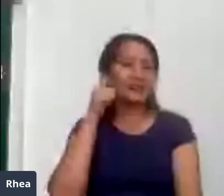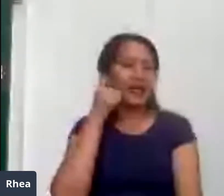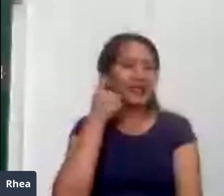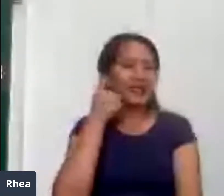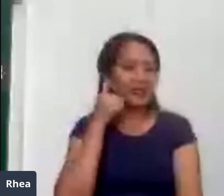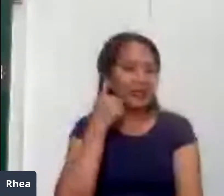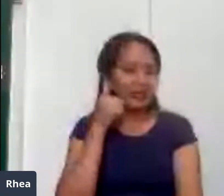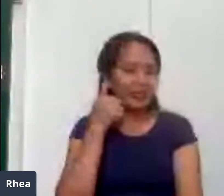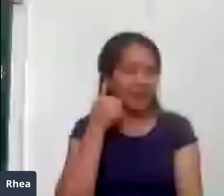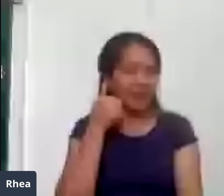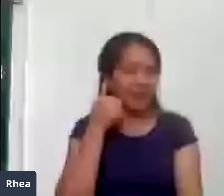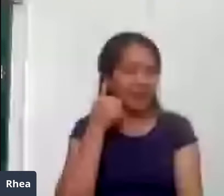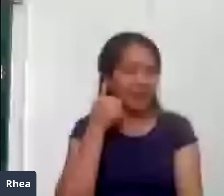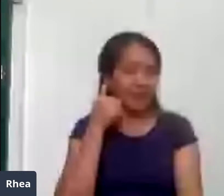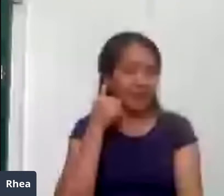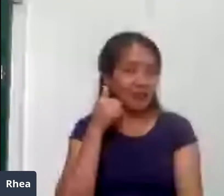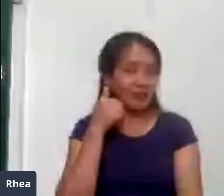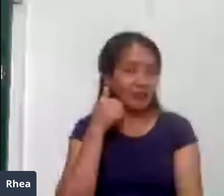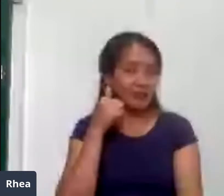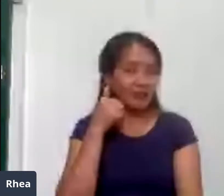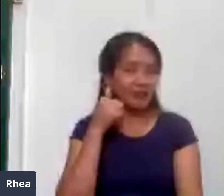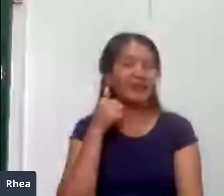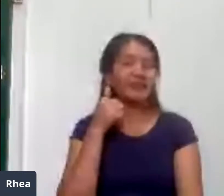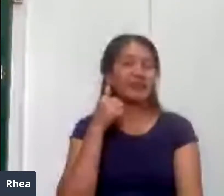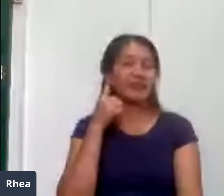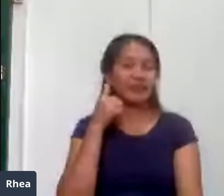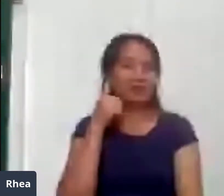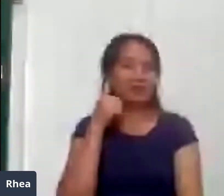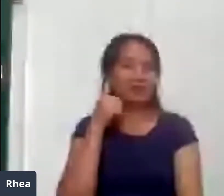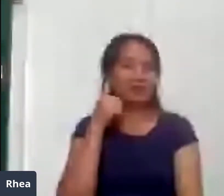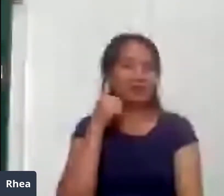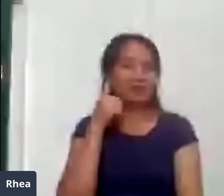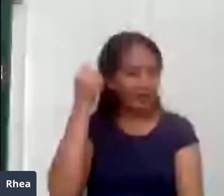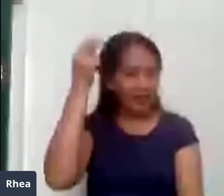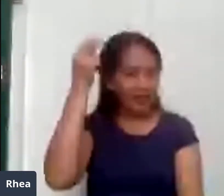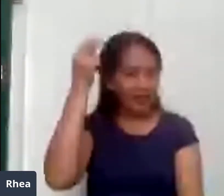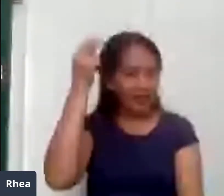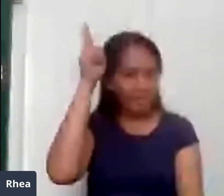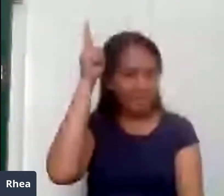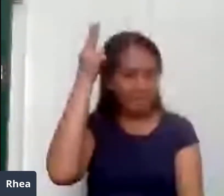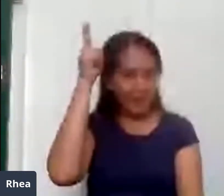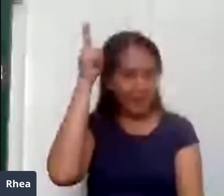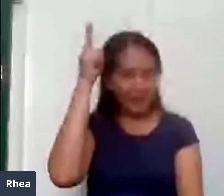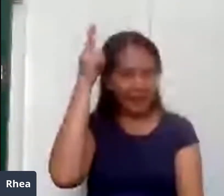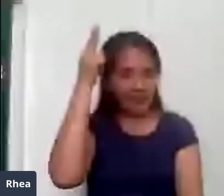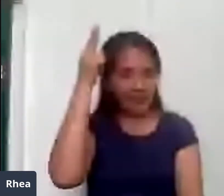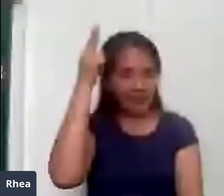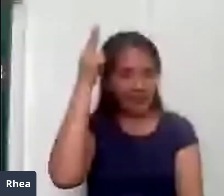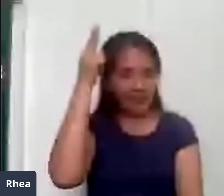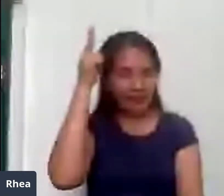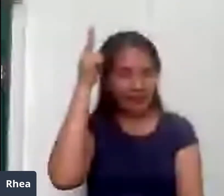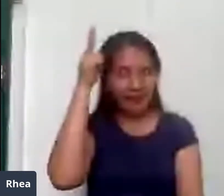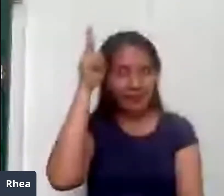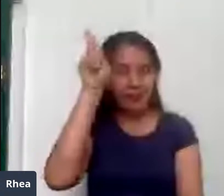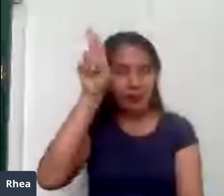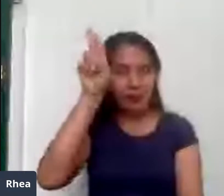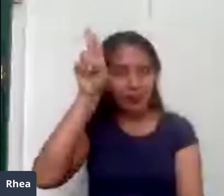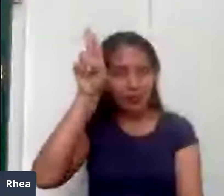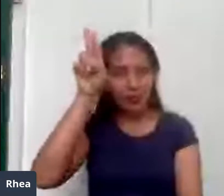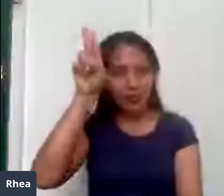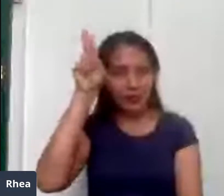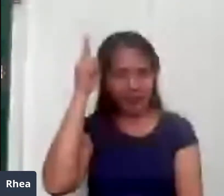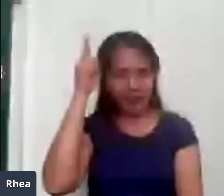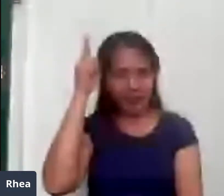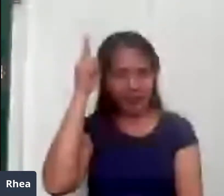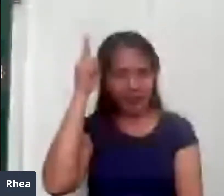Aunt, auntie, letter A. So, si uncle, up, uncle.